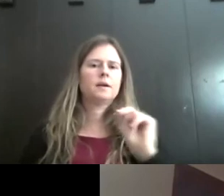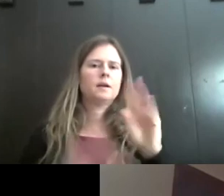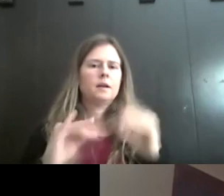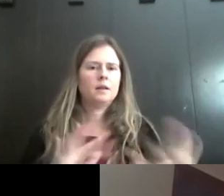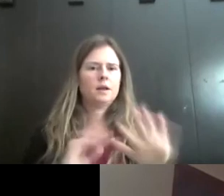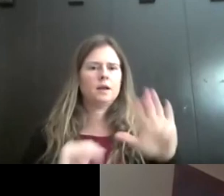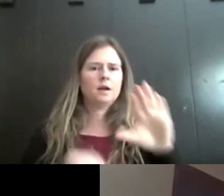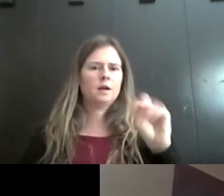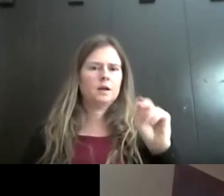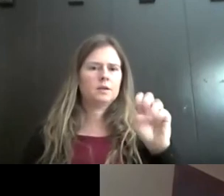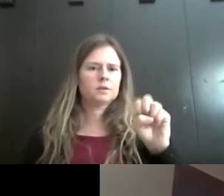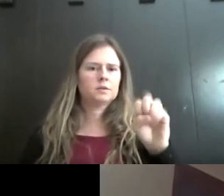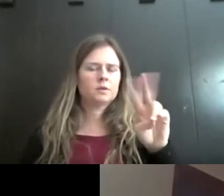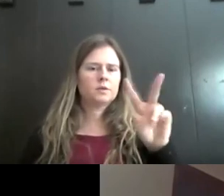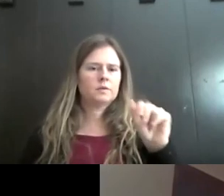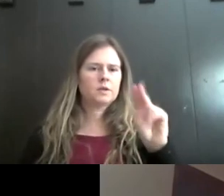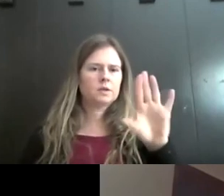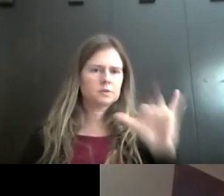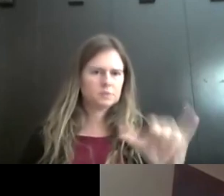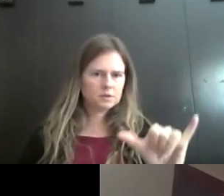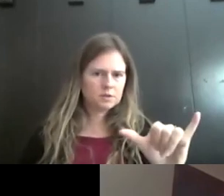a little bit bigger there, it says right there.